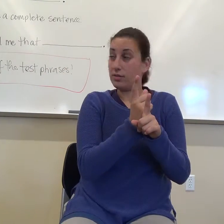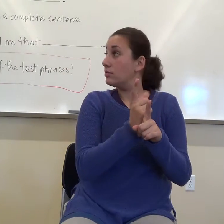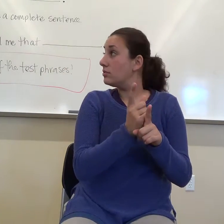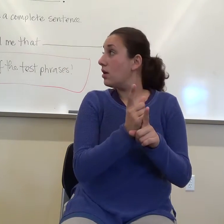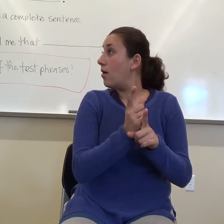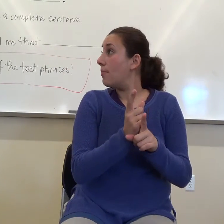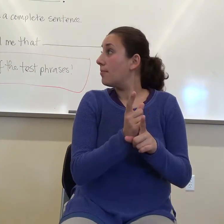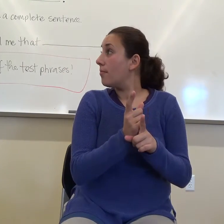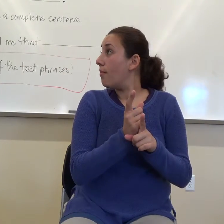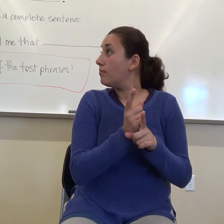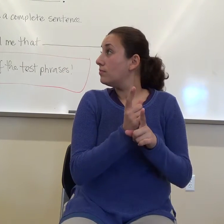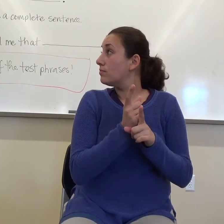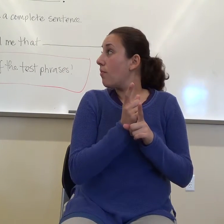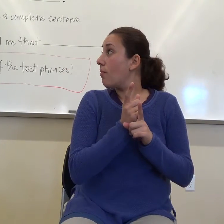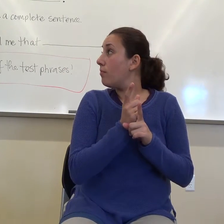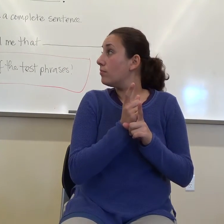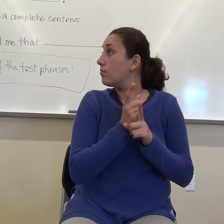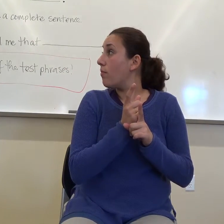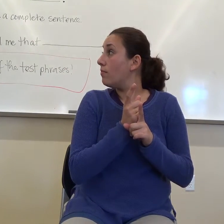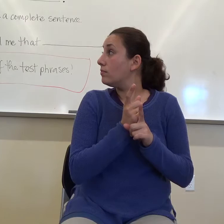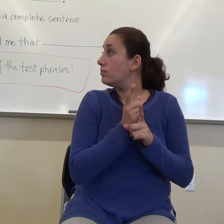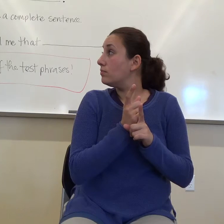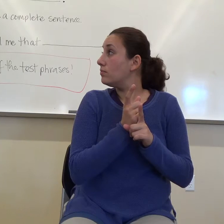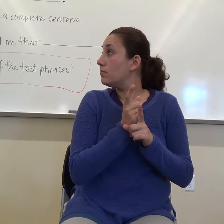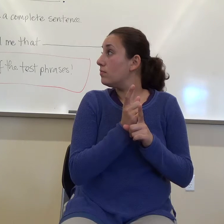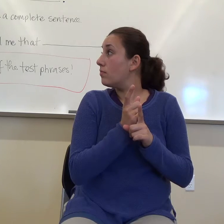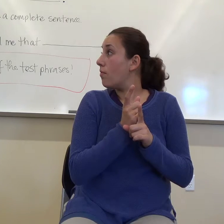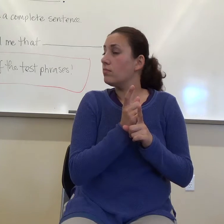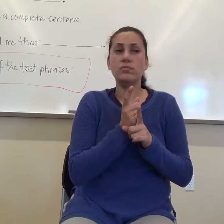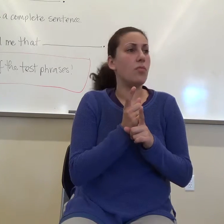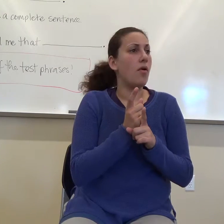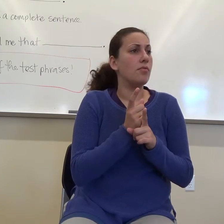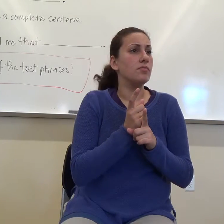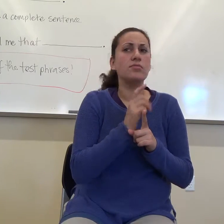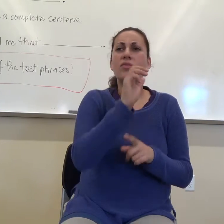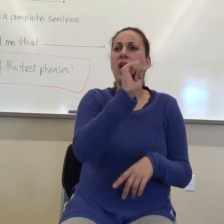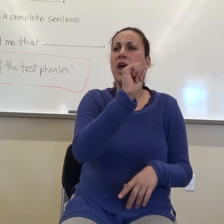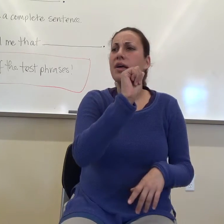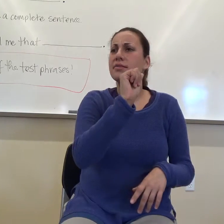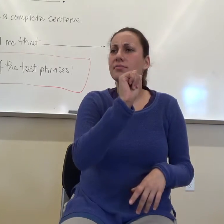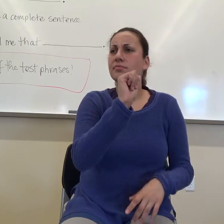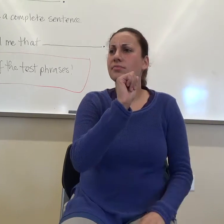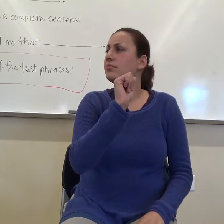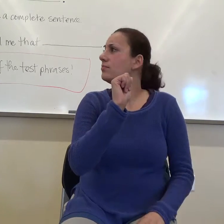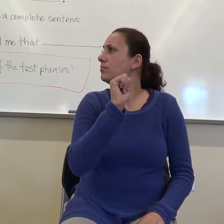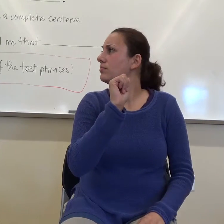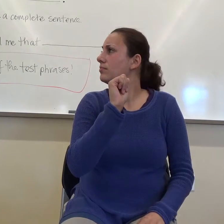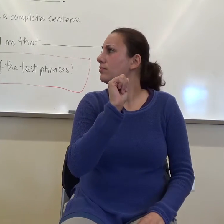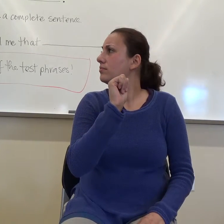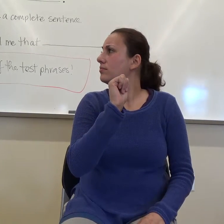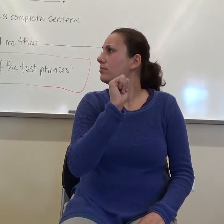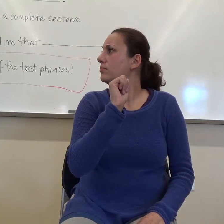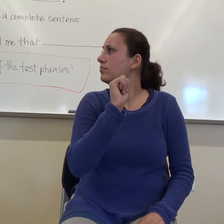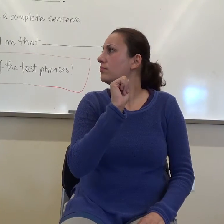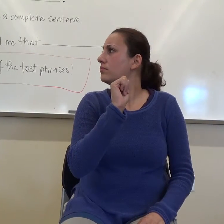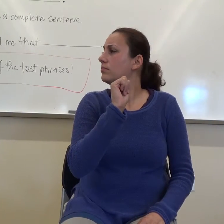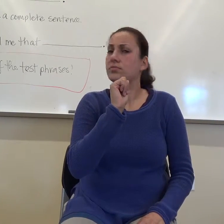Anybody pick A? If somebody picked A, what are they doing? If somebody picked A. That's